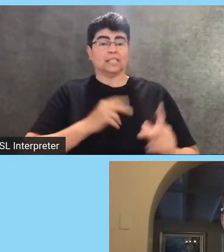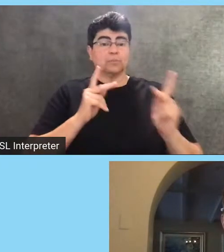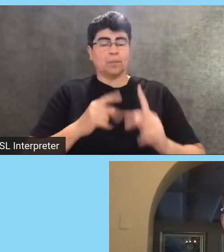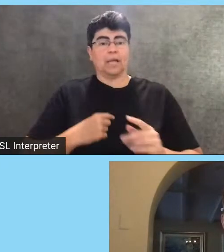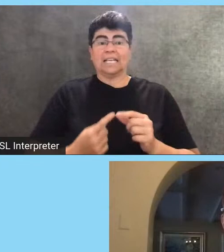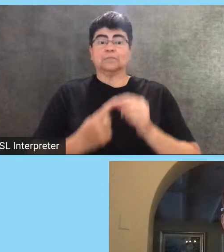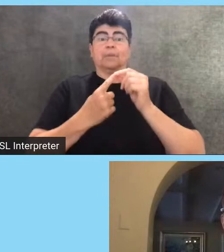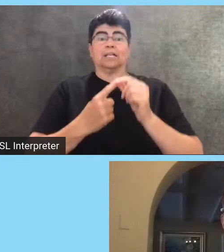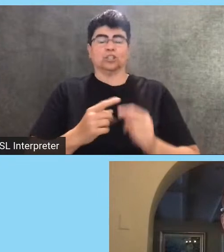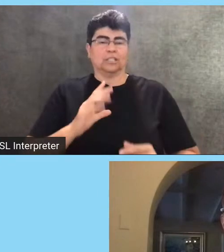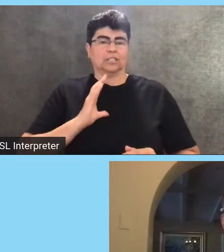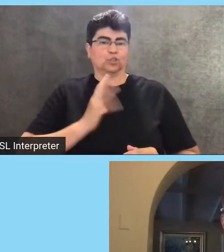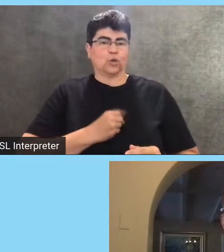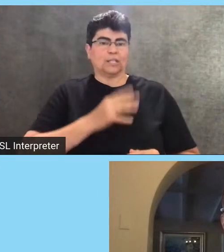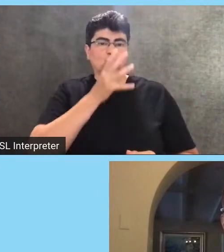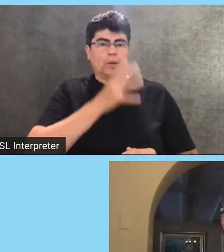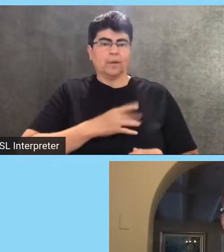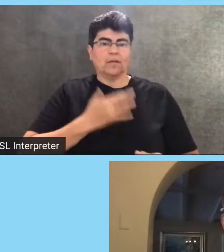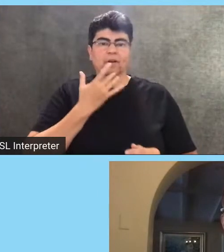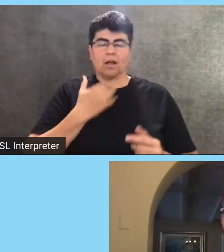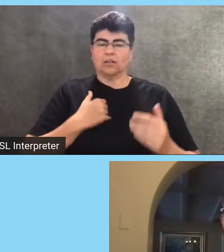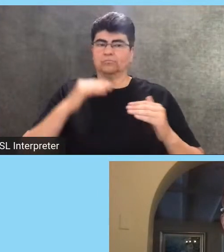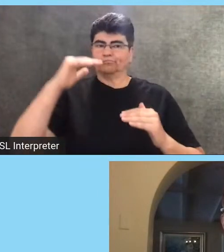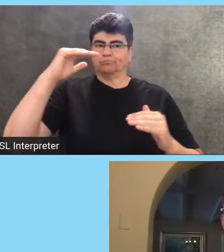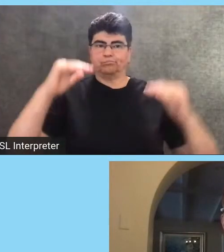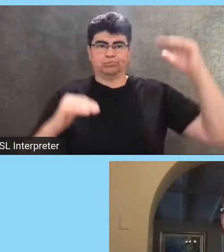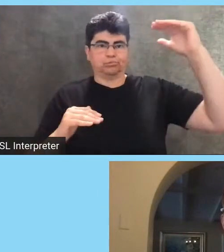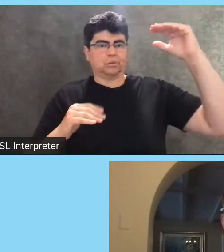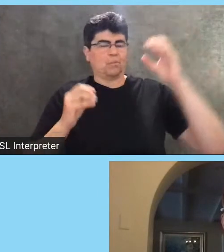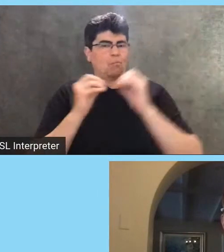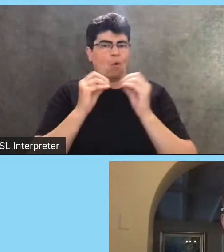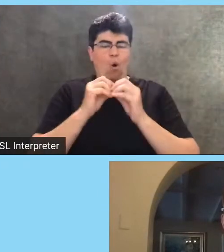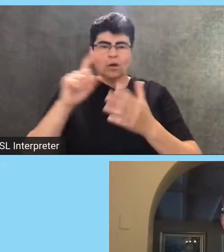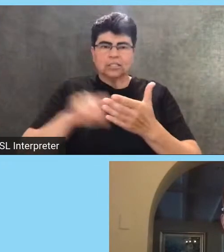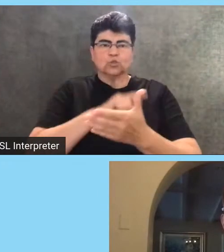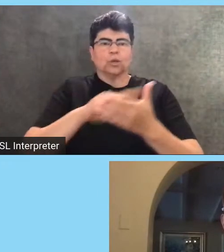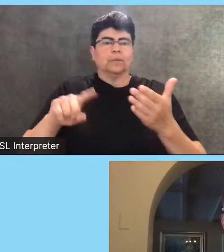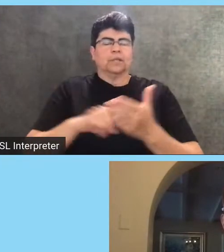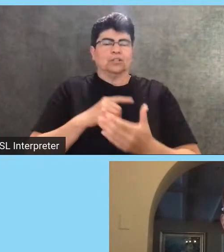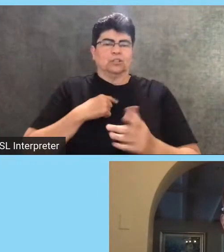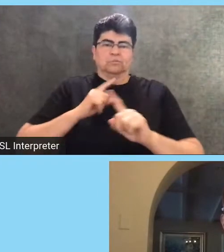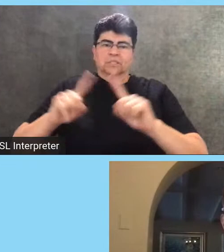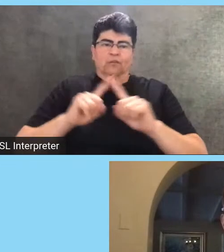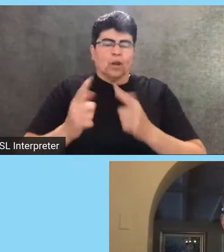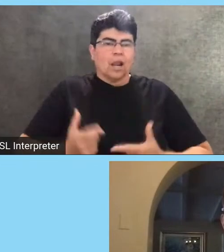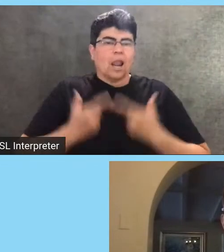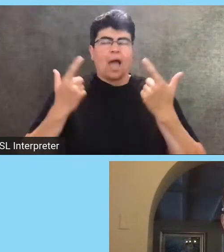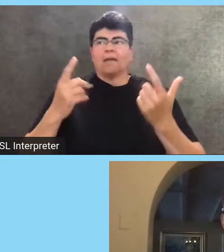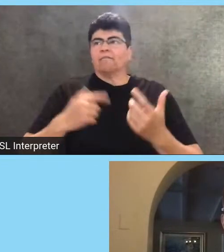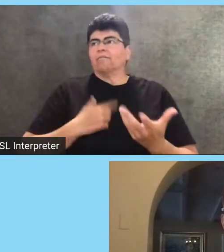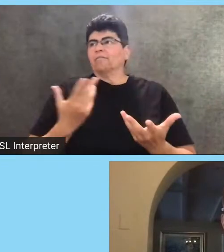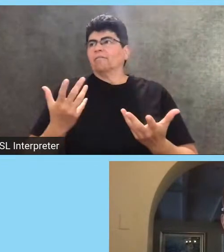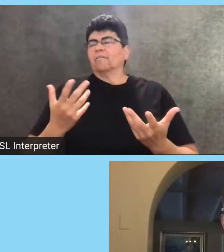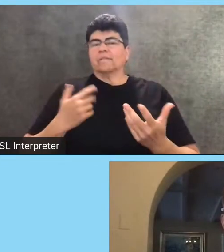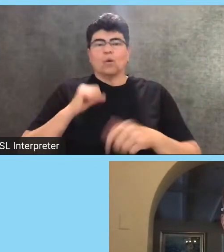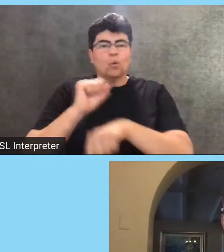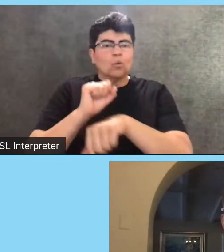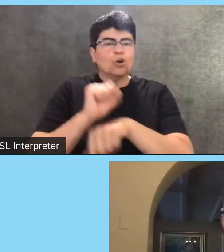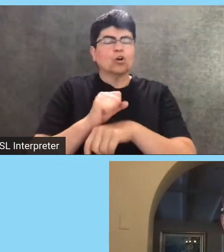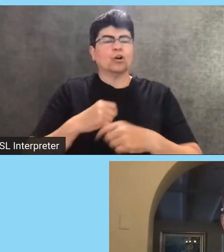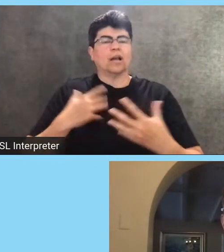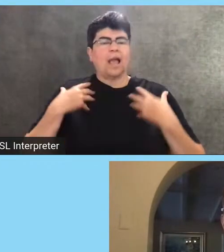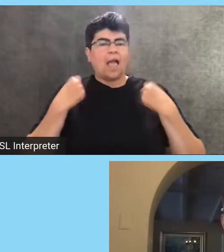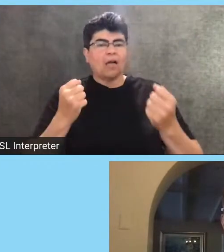face disproportionate discrimination in all avenues of life, in employment, in access to healthcare, in access to public